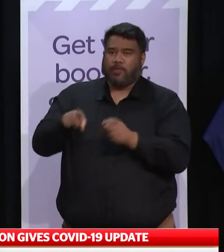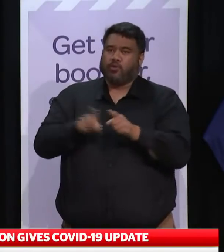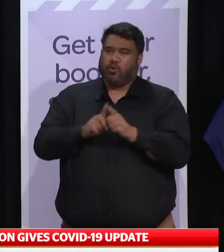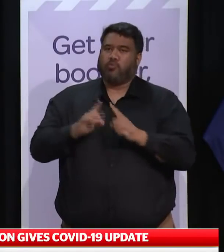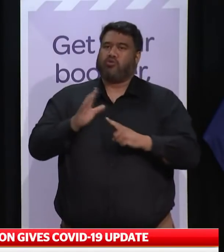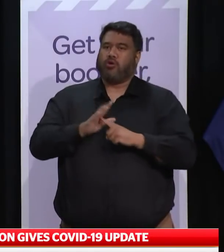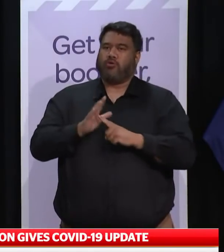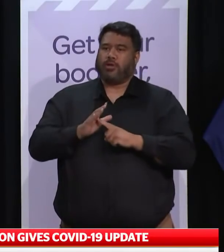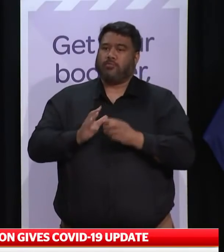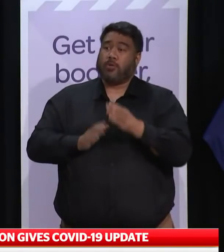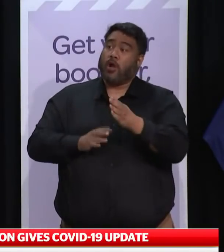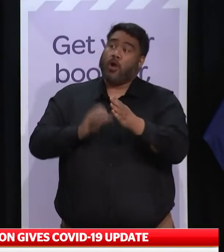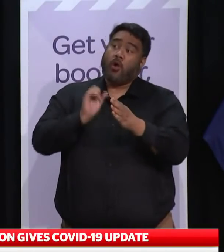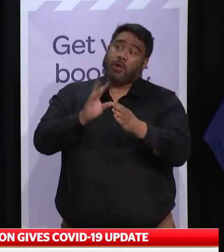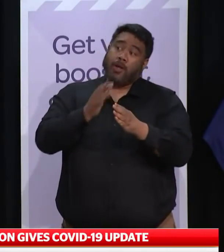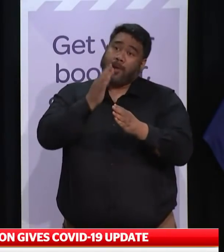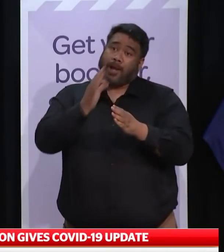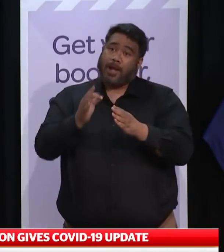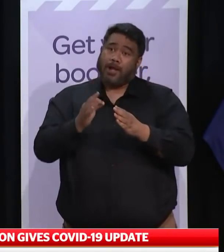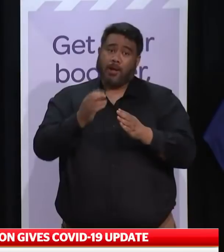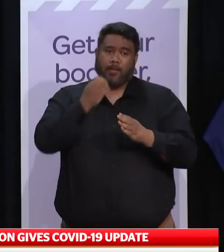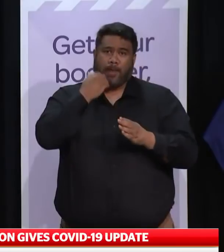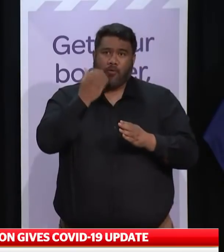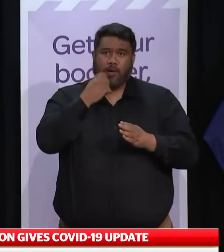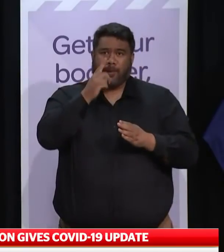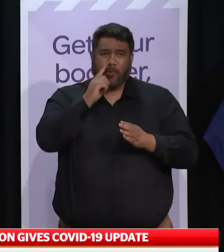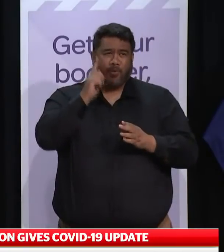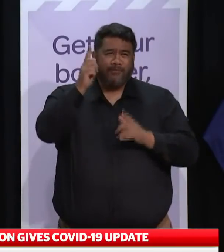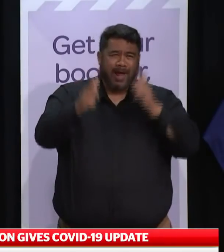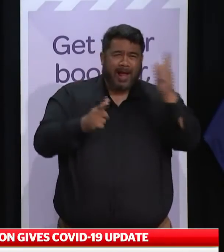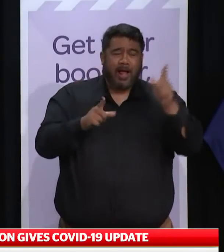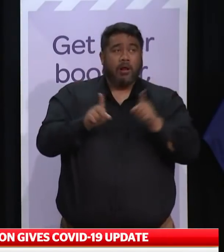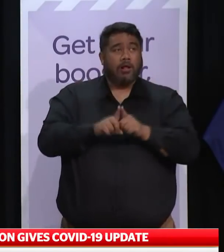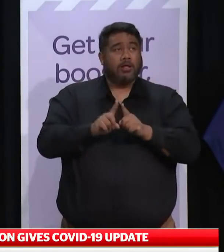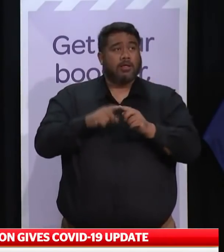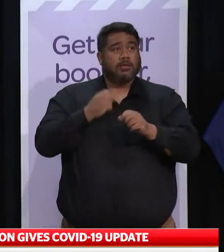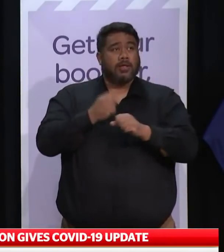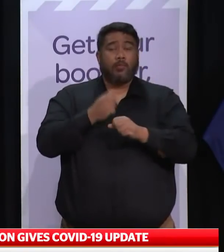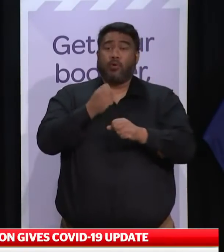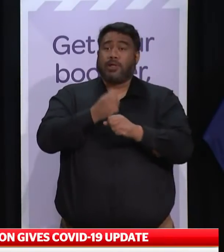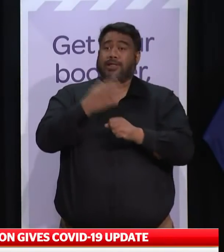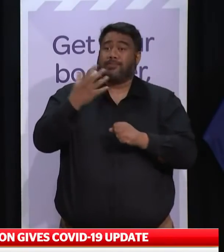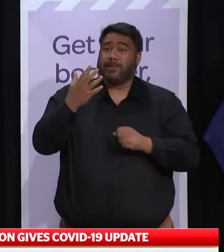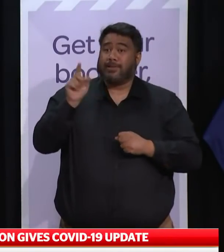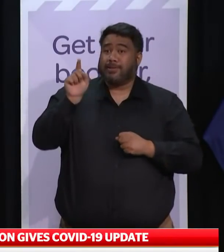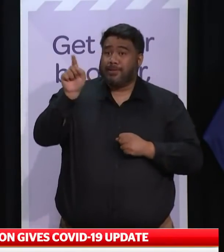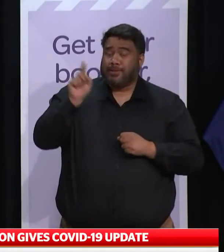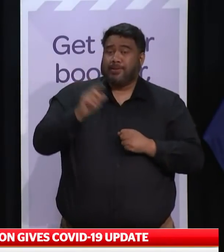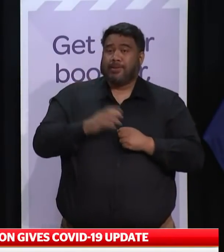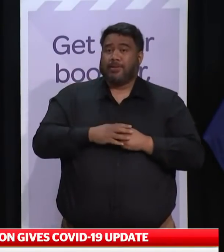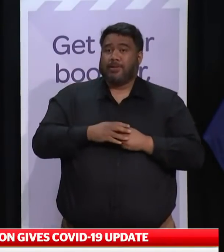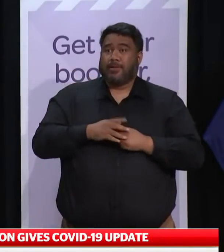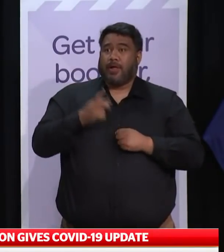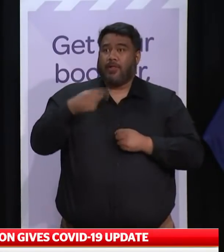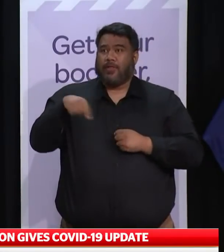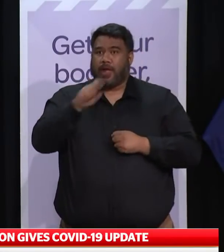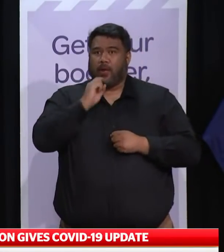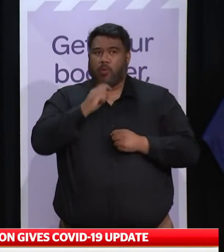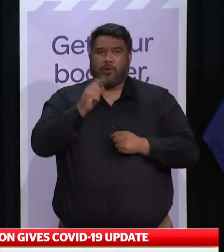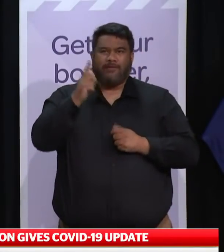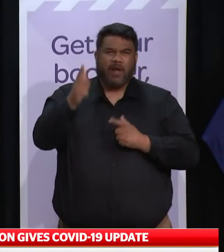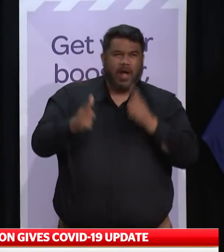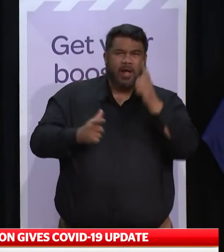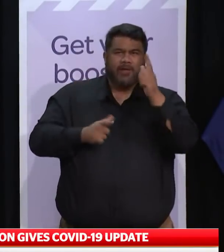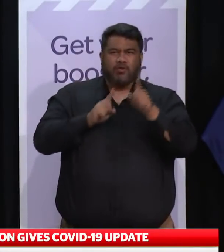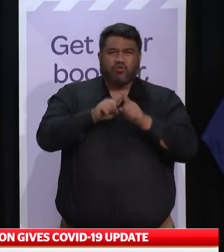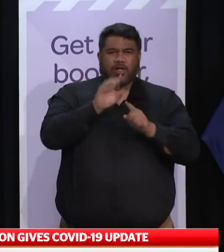Māori providers that go into those deep areas and supply Rāwhiti, as an example, and they're the ones that will reach those whānau. So will